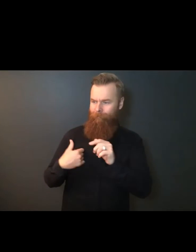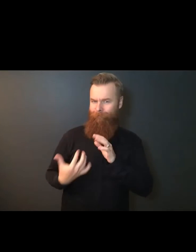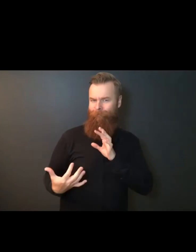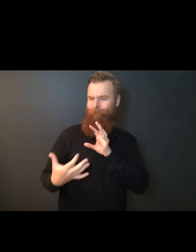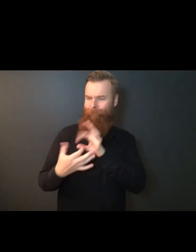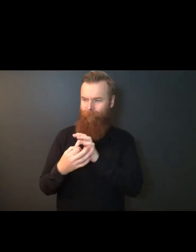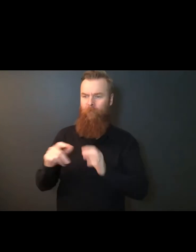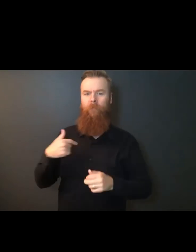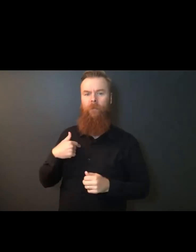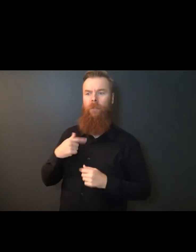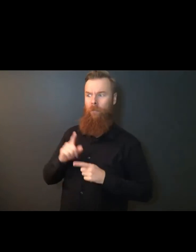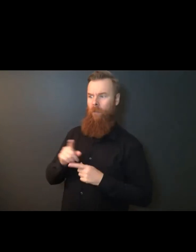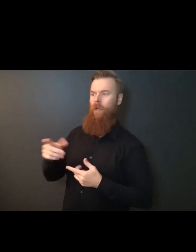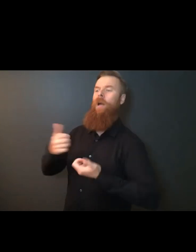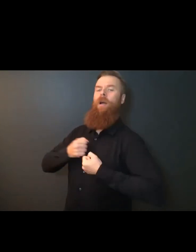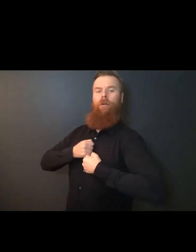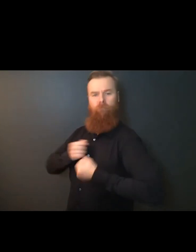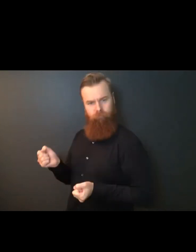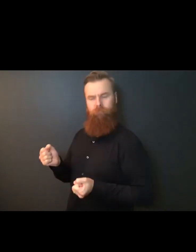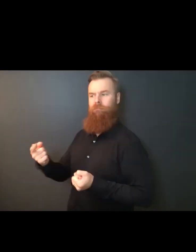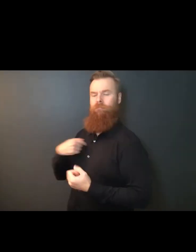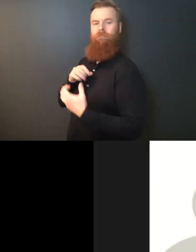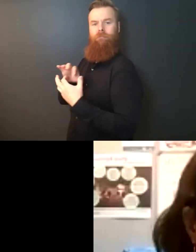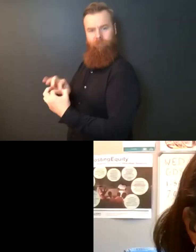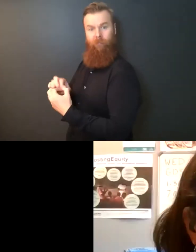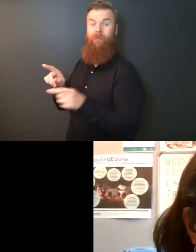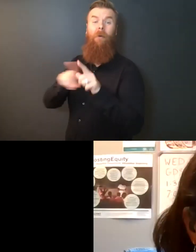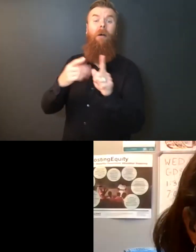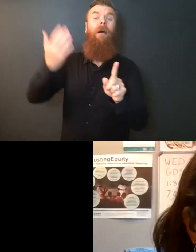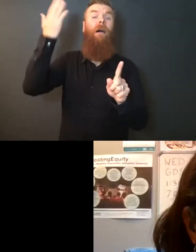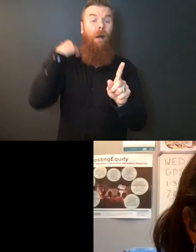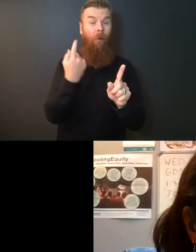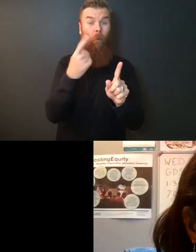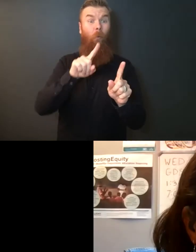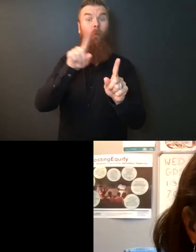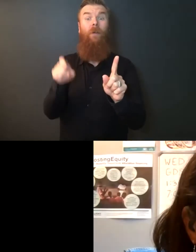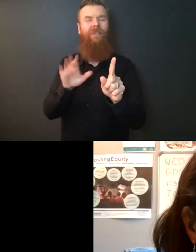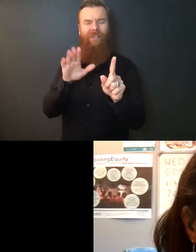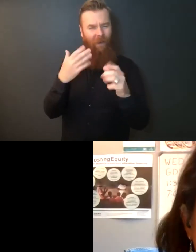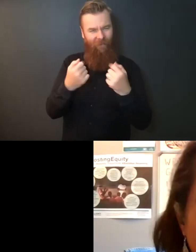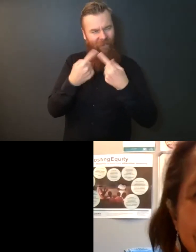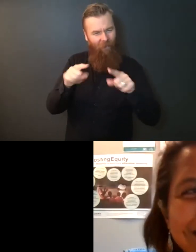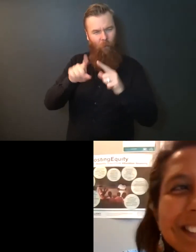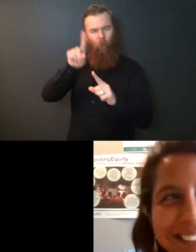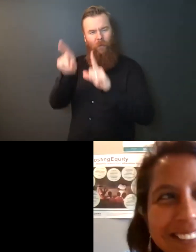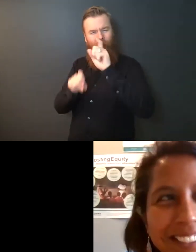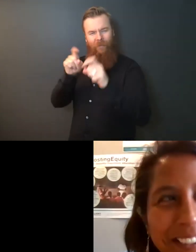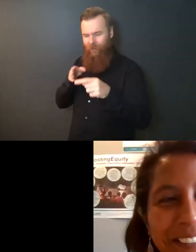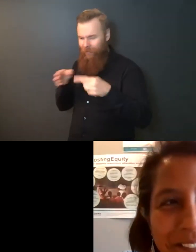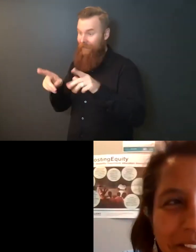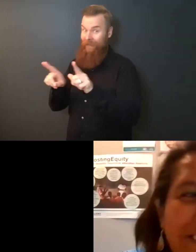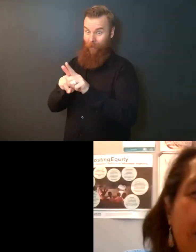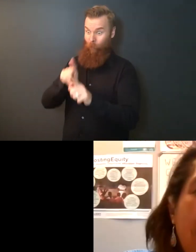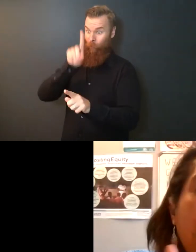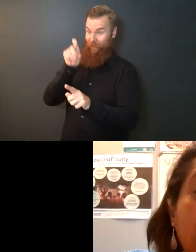most useful way. Sorry, that's not an example that relates to what we've spoken about in this toolkit,